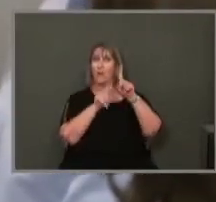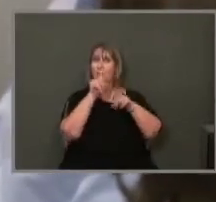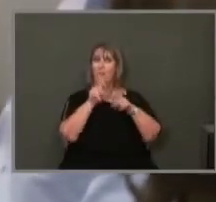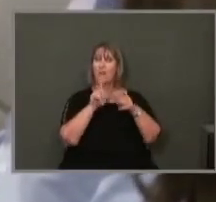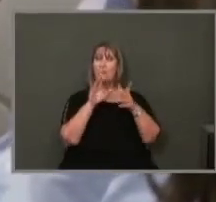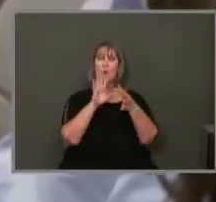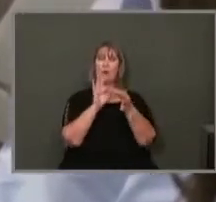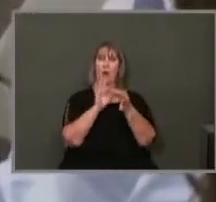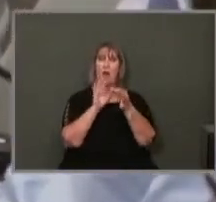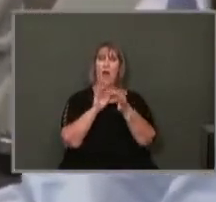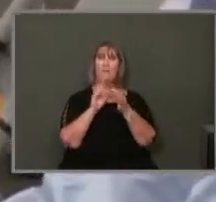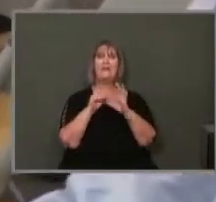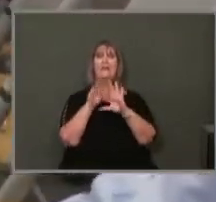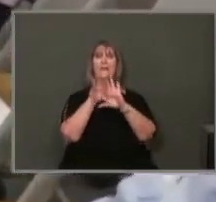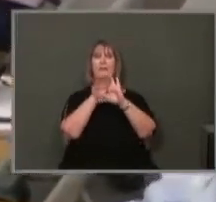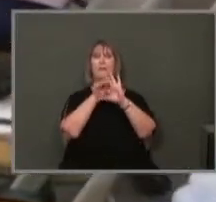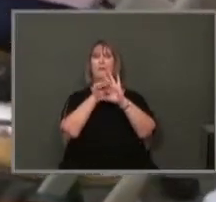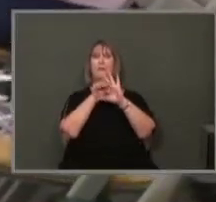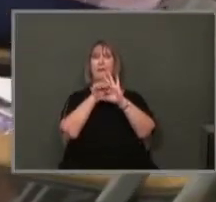where's the scan